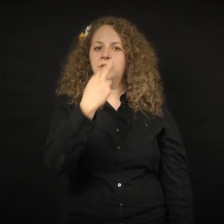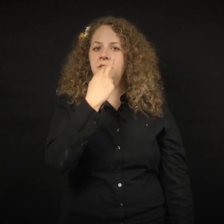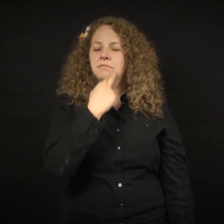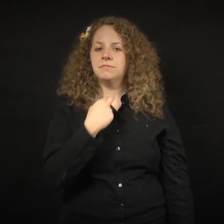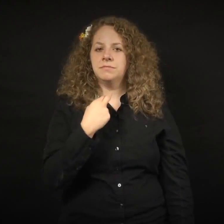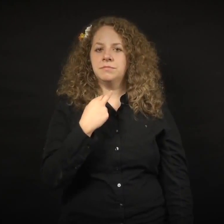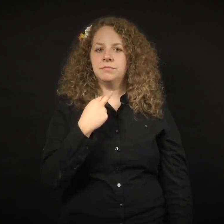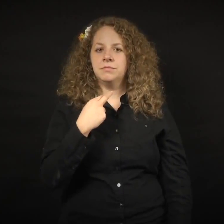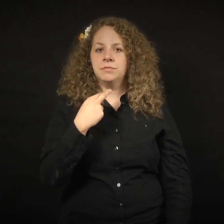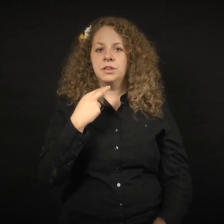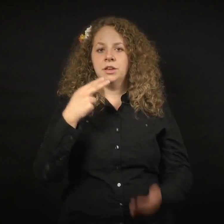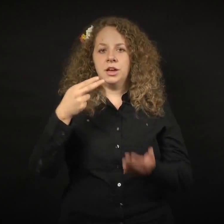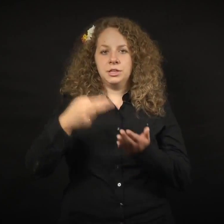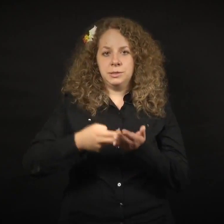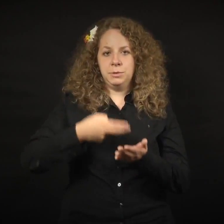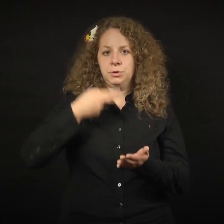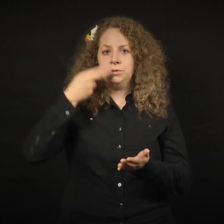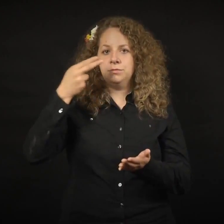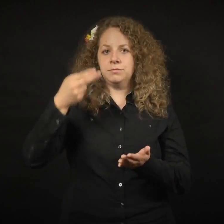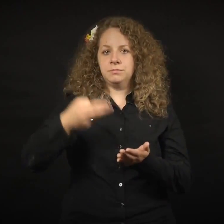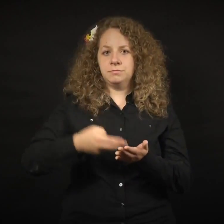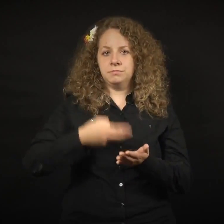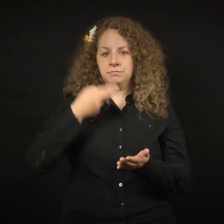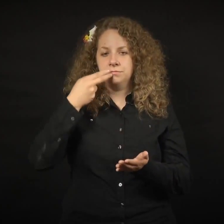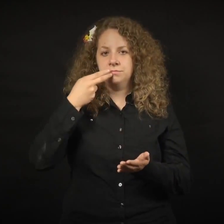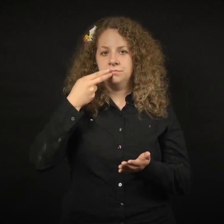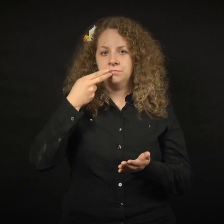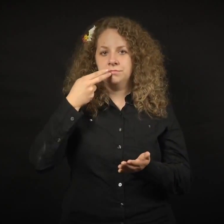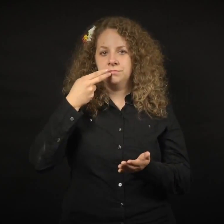restaurant. Spoon.